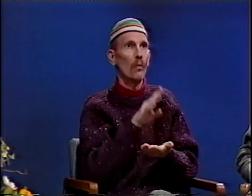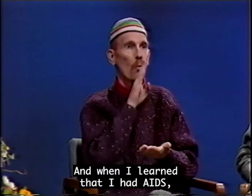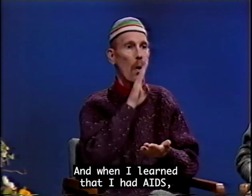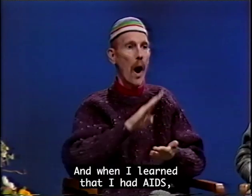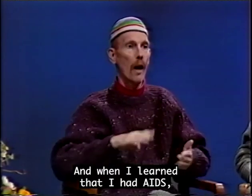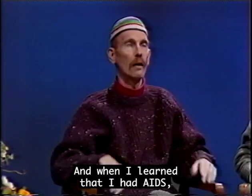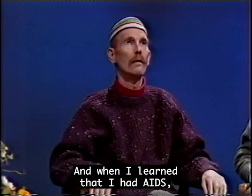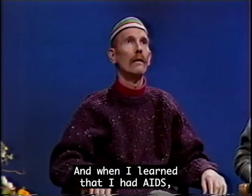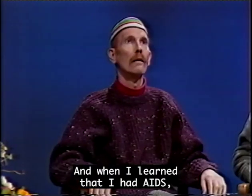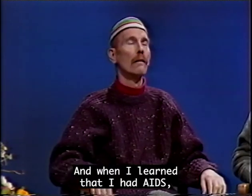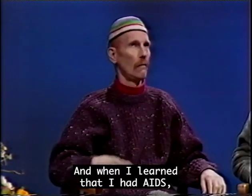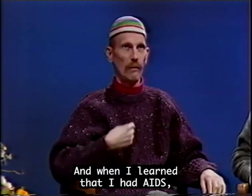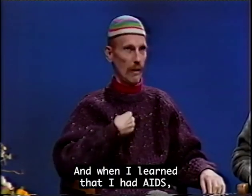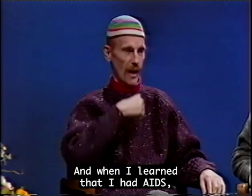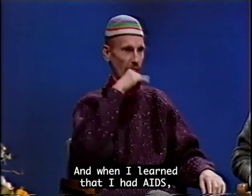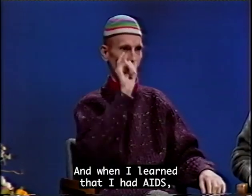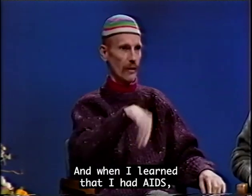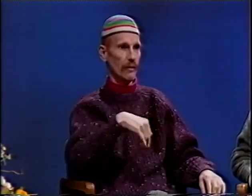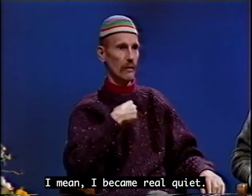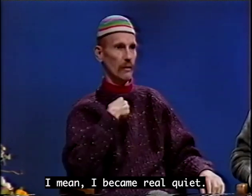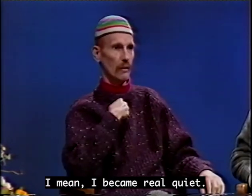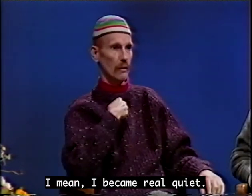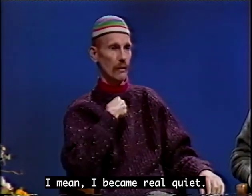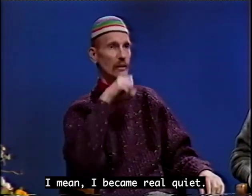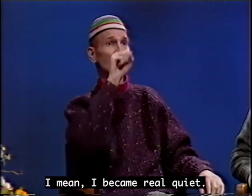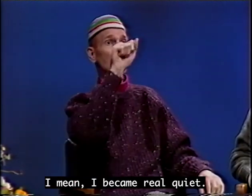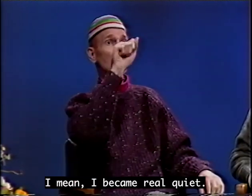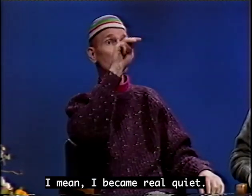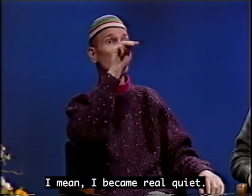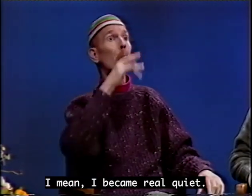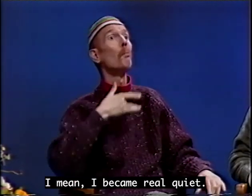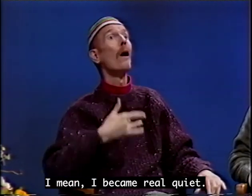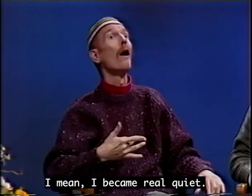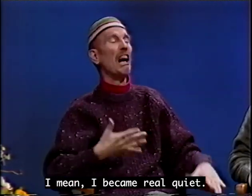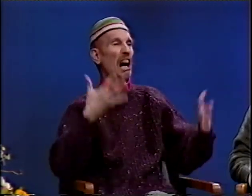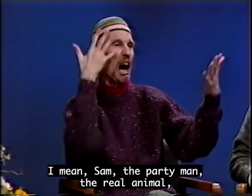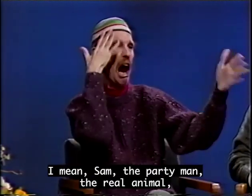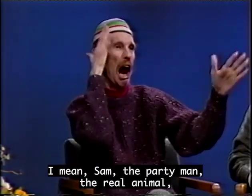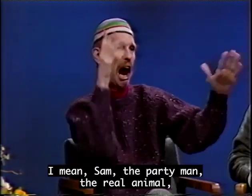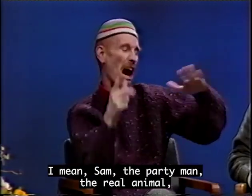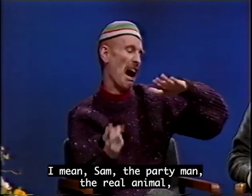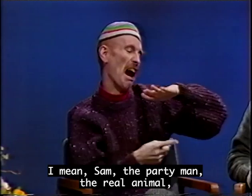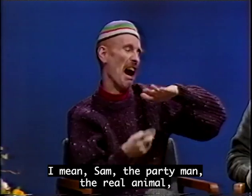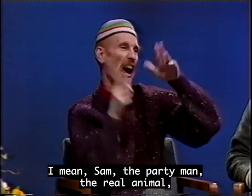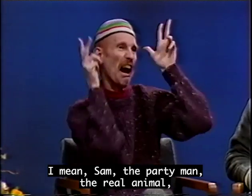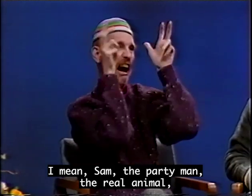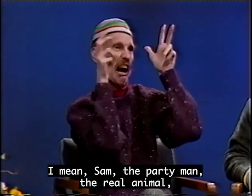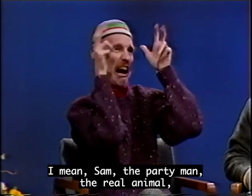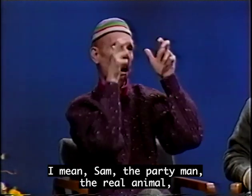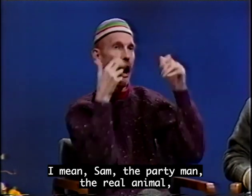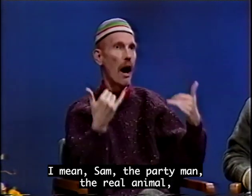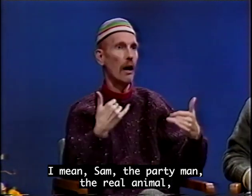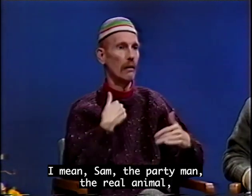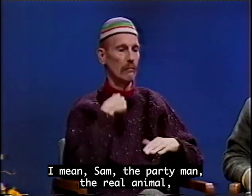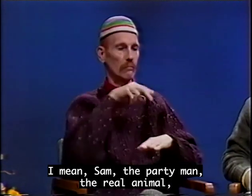And when I learned that I had AIDS, I mean, I became real quiet. I mean, Sam the party man, the real